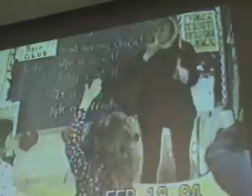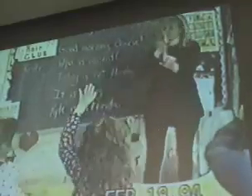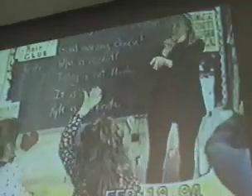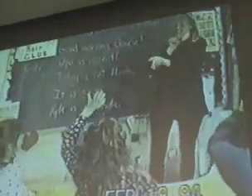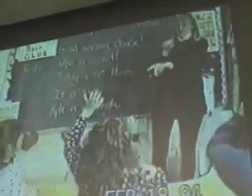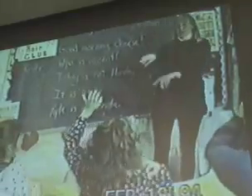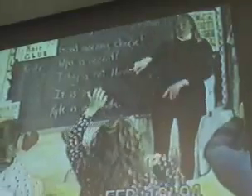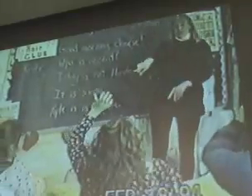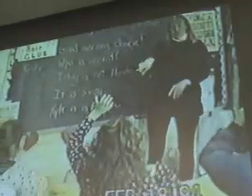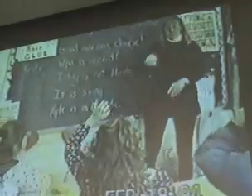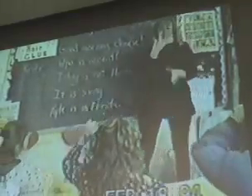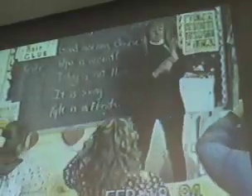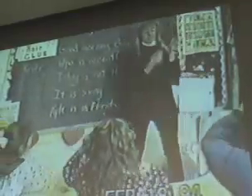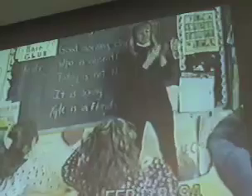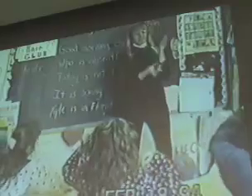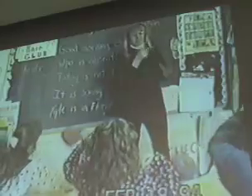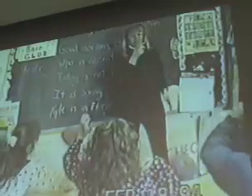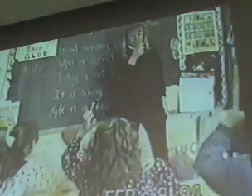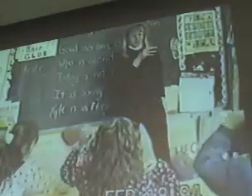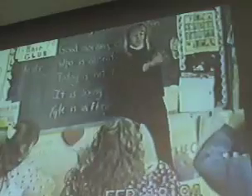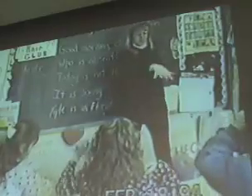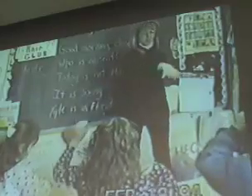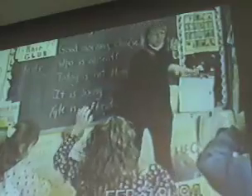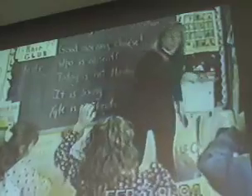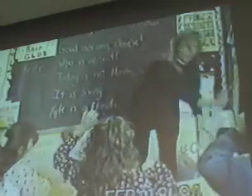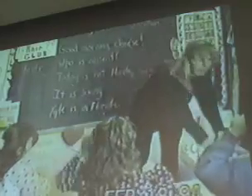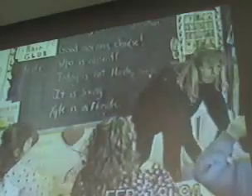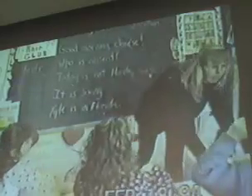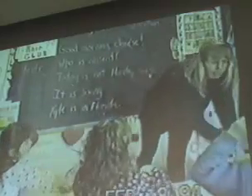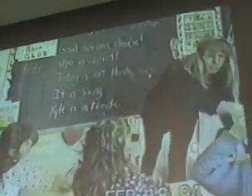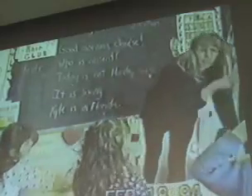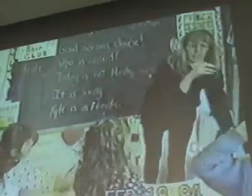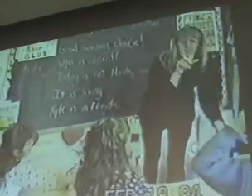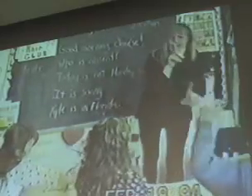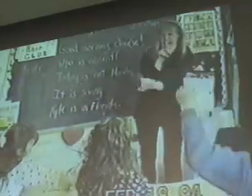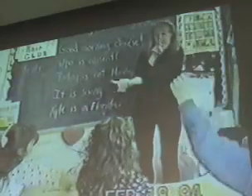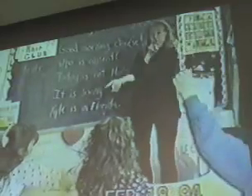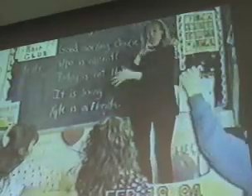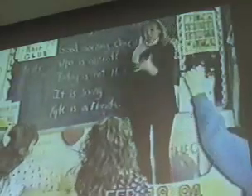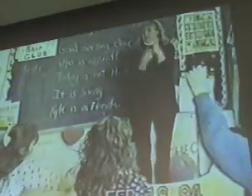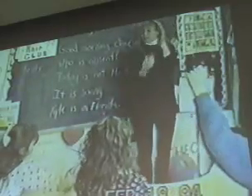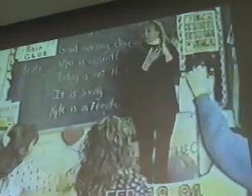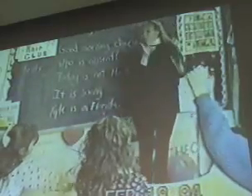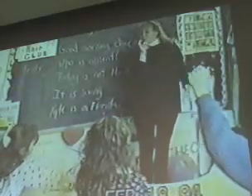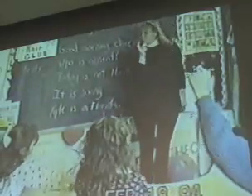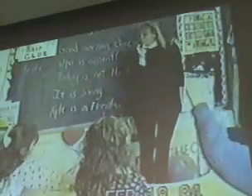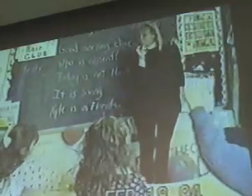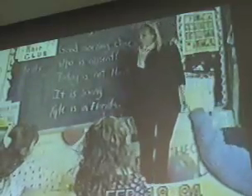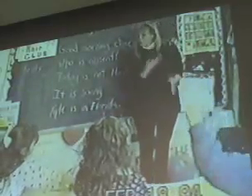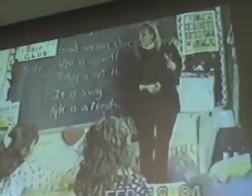turn. Hey. What's the answer? Who's absent? Hey, come over here. What's the answer? Who's absent?